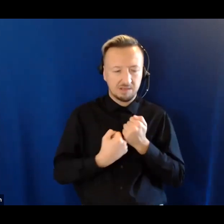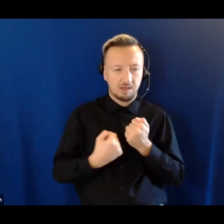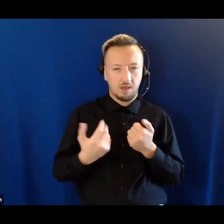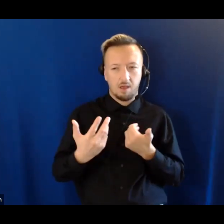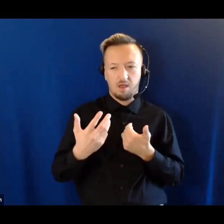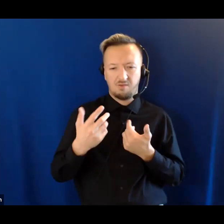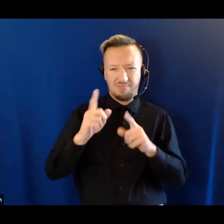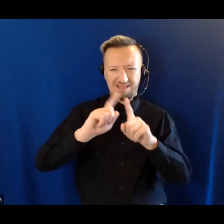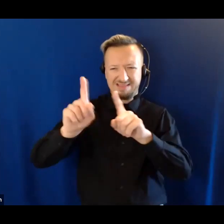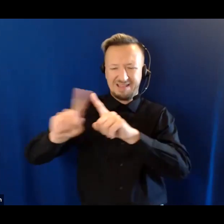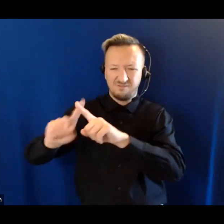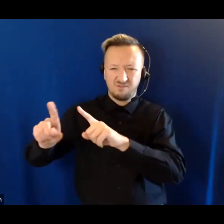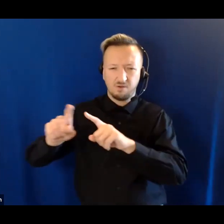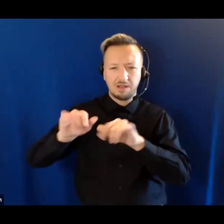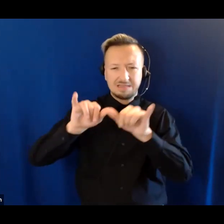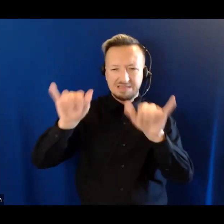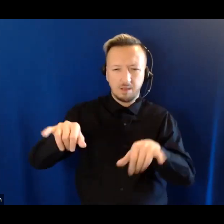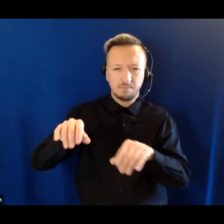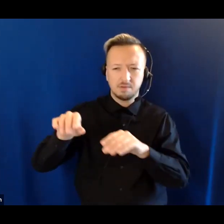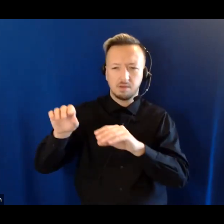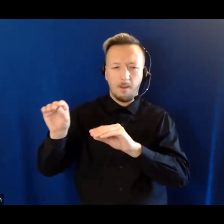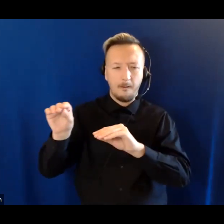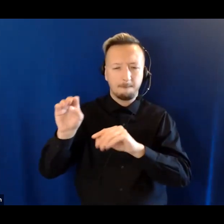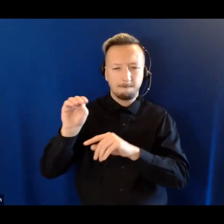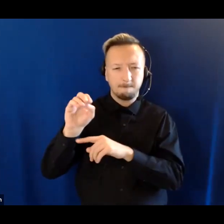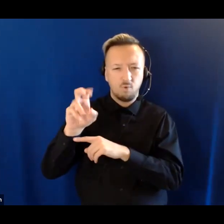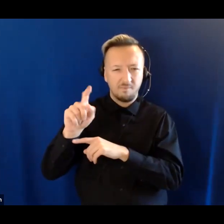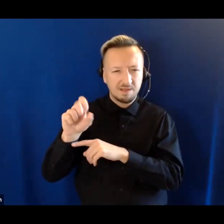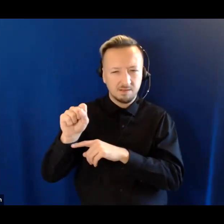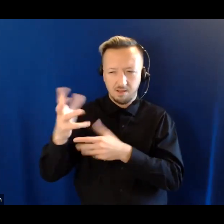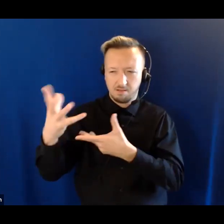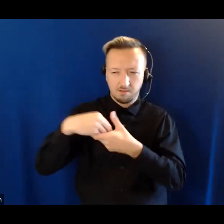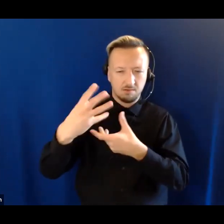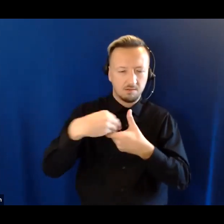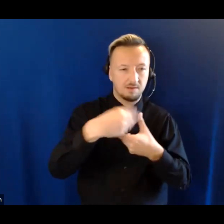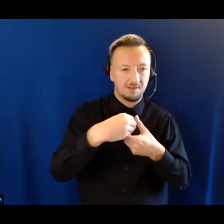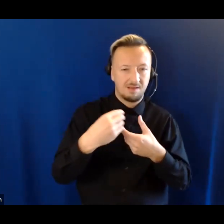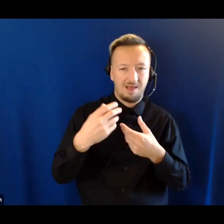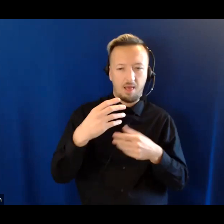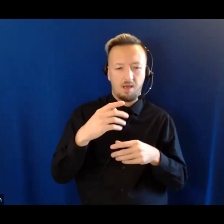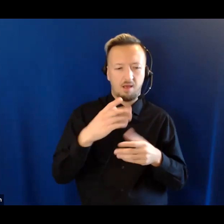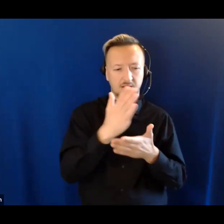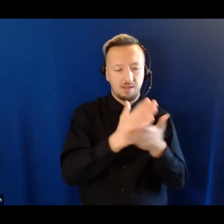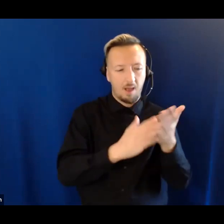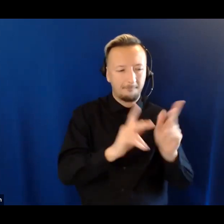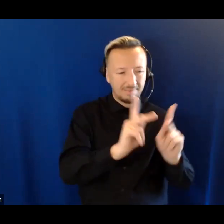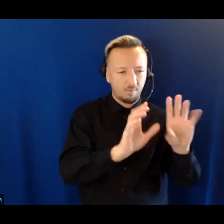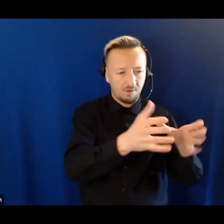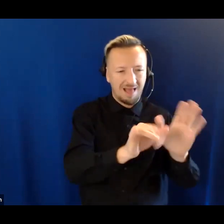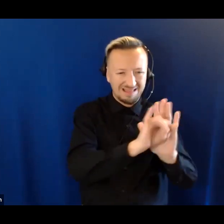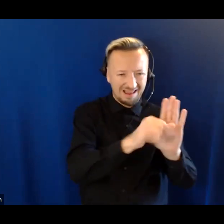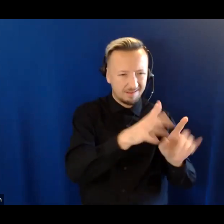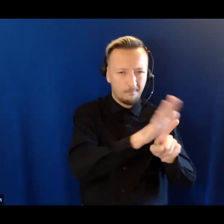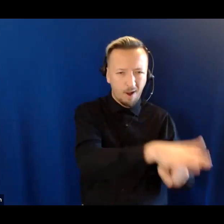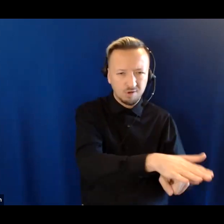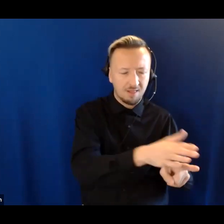these systems, these movements, how to, like I was saying before, incorporate marginalized identities, targeted identities, and talking